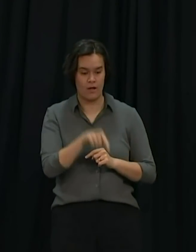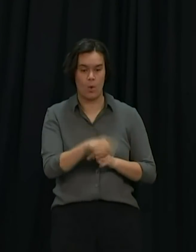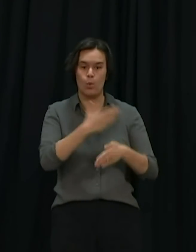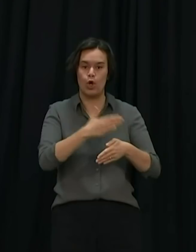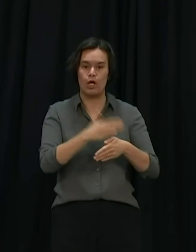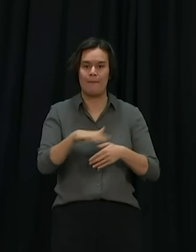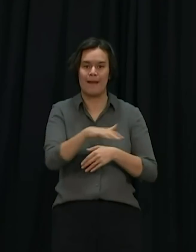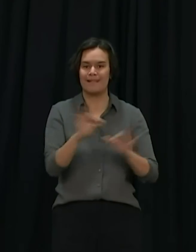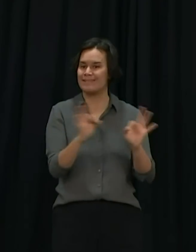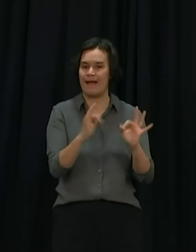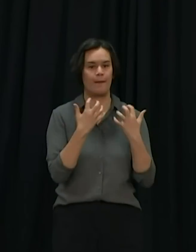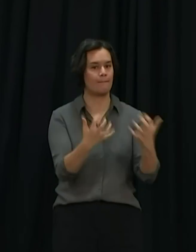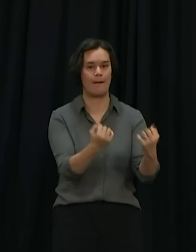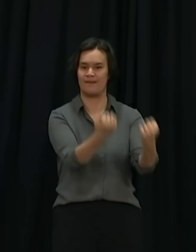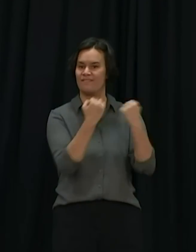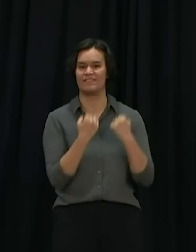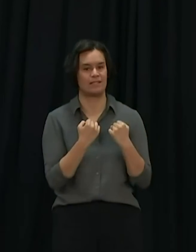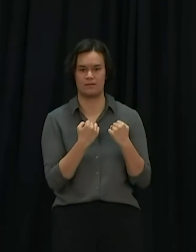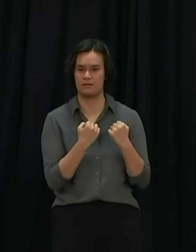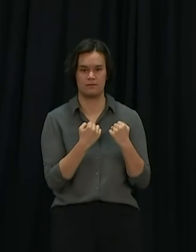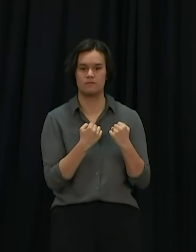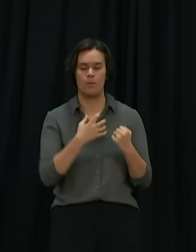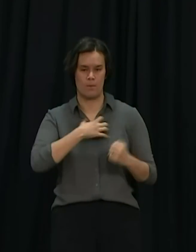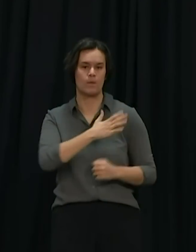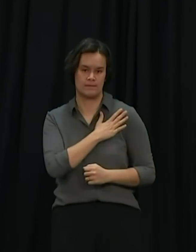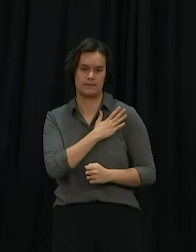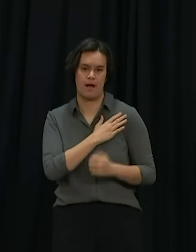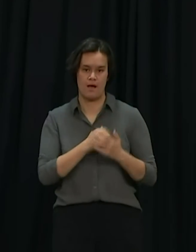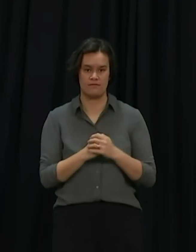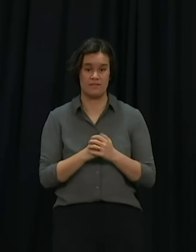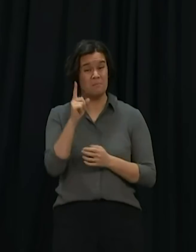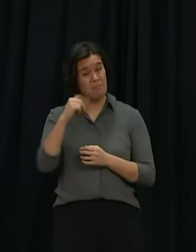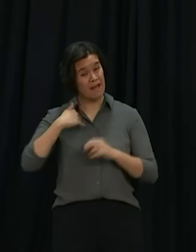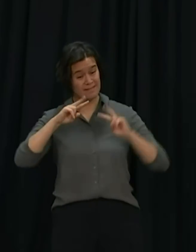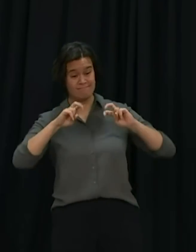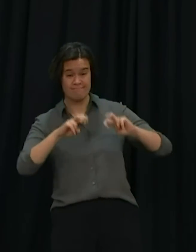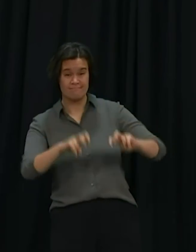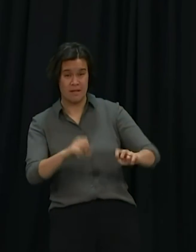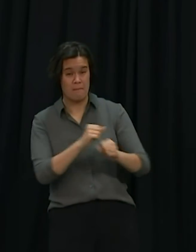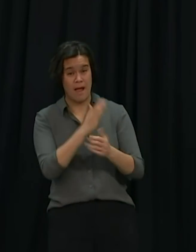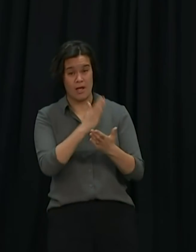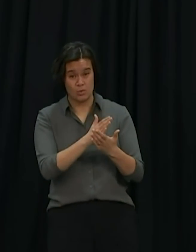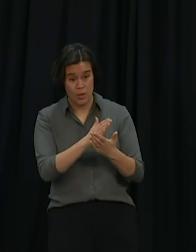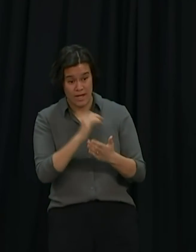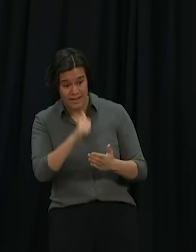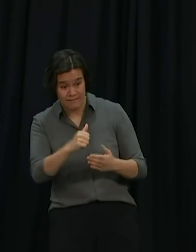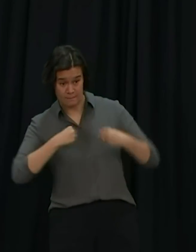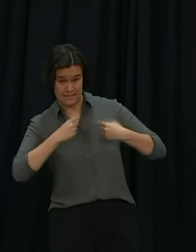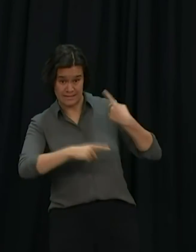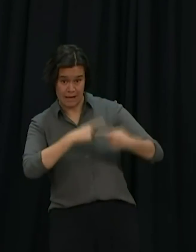operating is being adhered to, and whether our public health protocols for those businesses that are operating are fit for